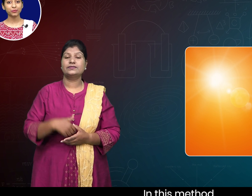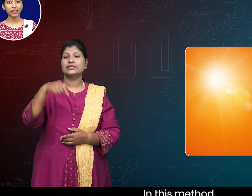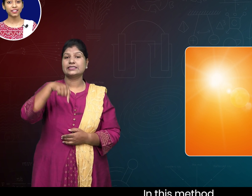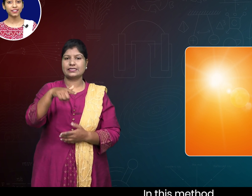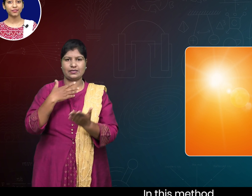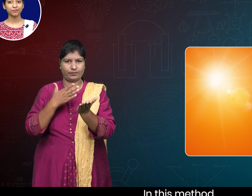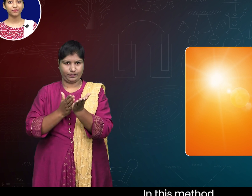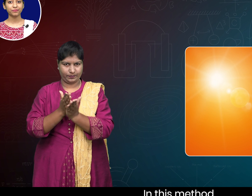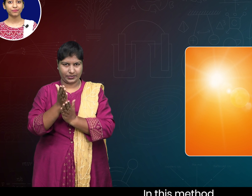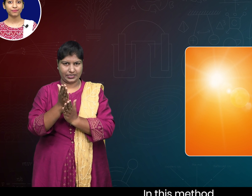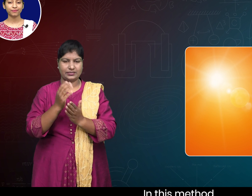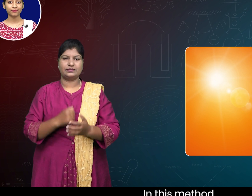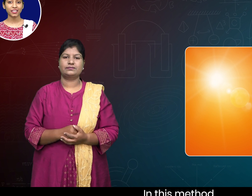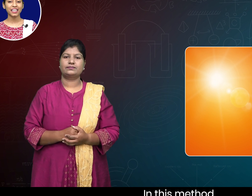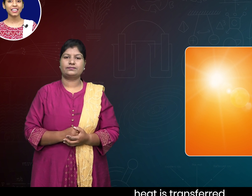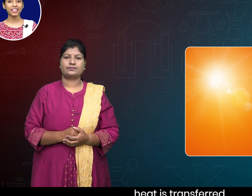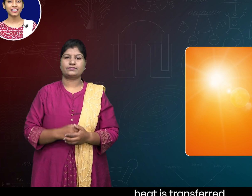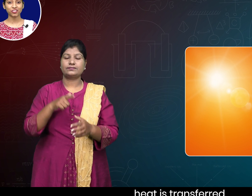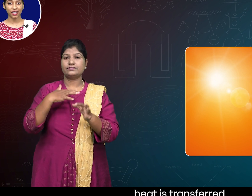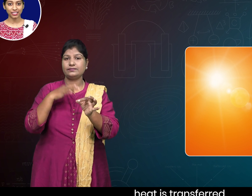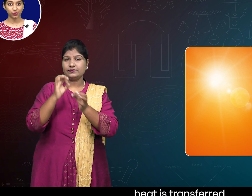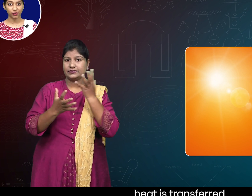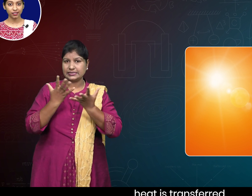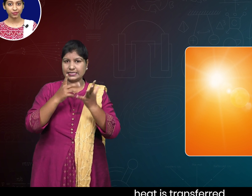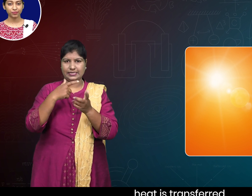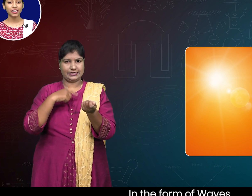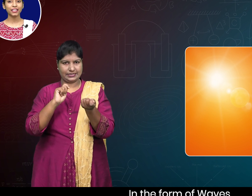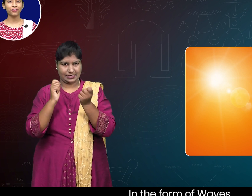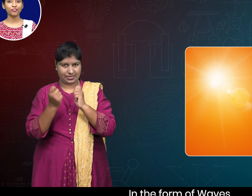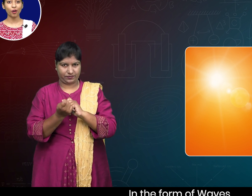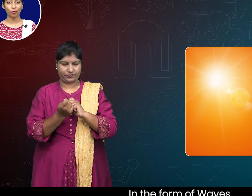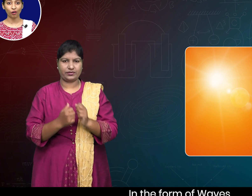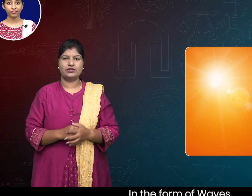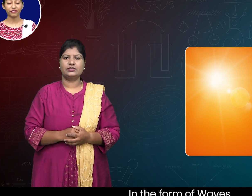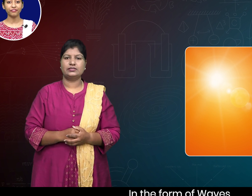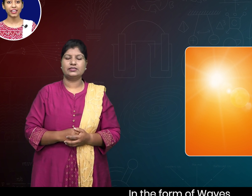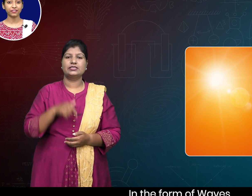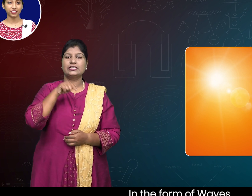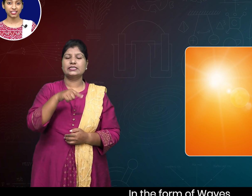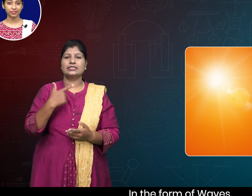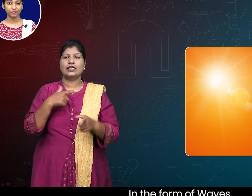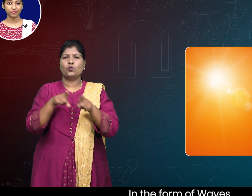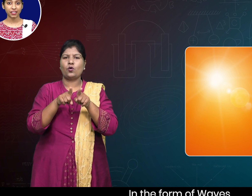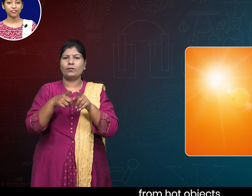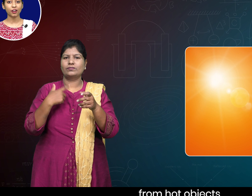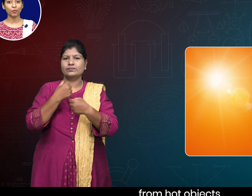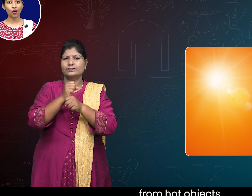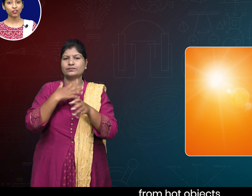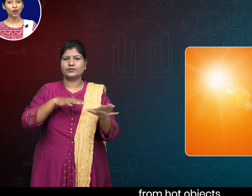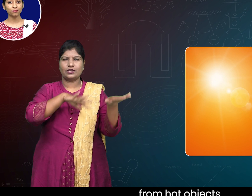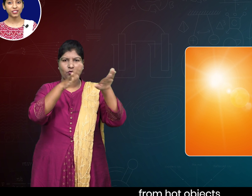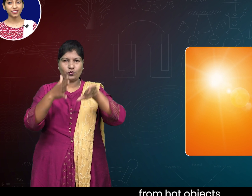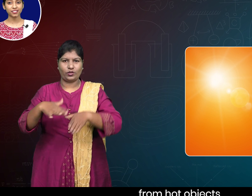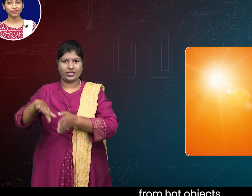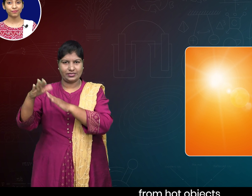In this method, heat is transferred in the form of waves from